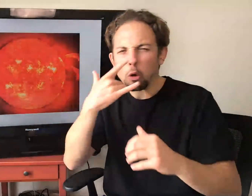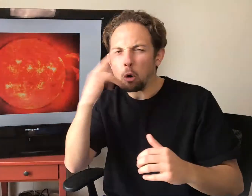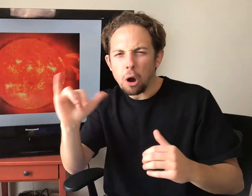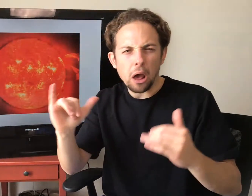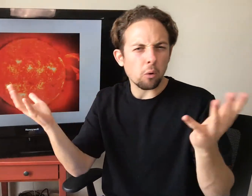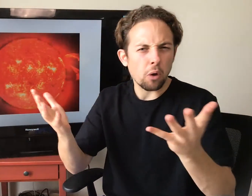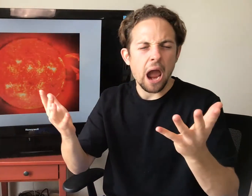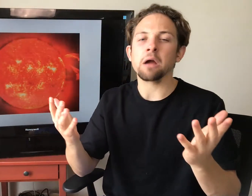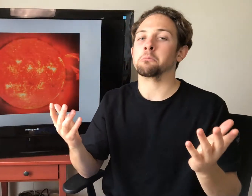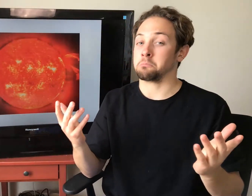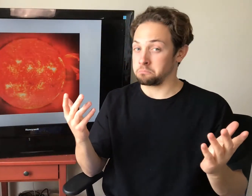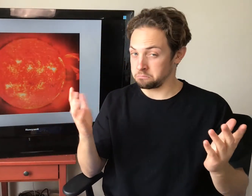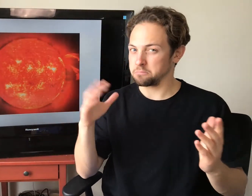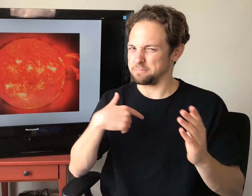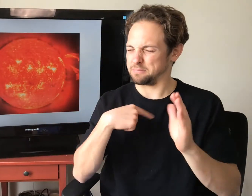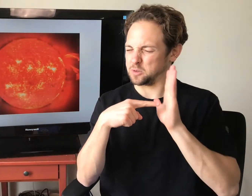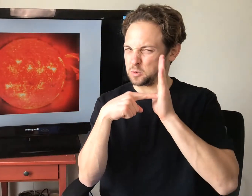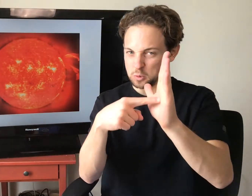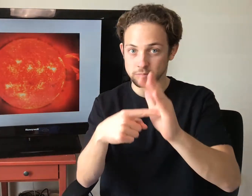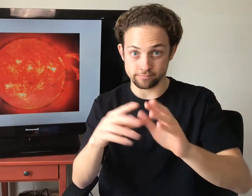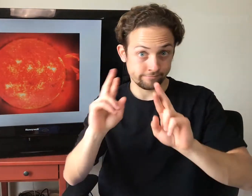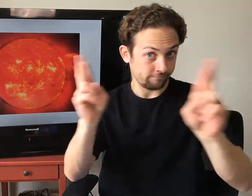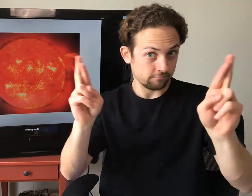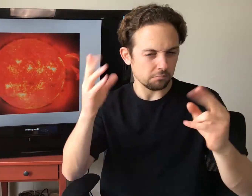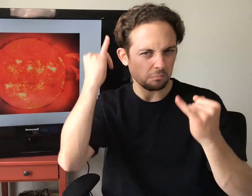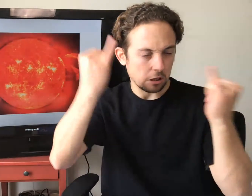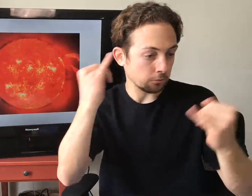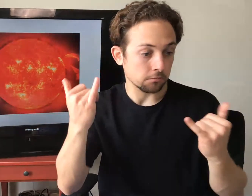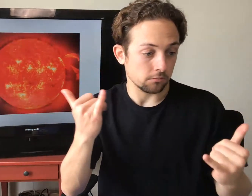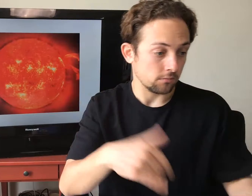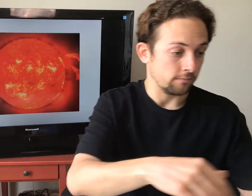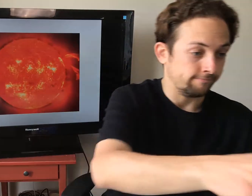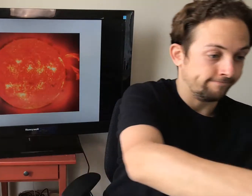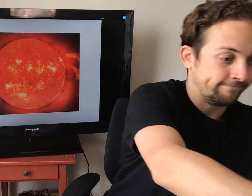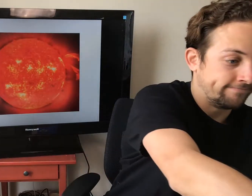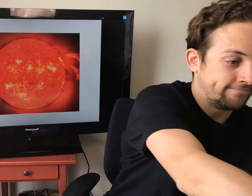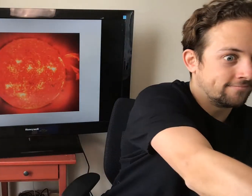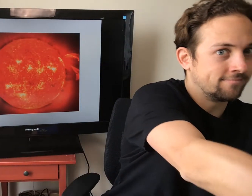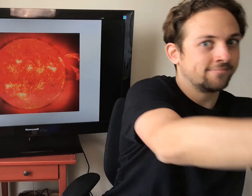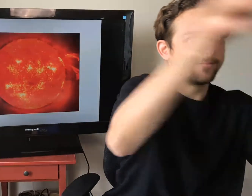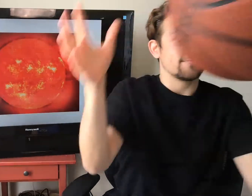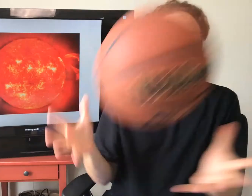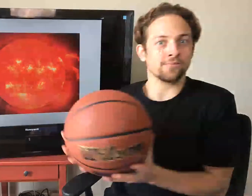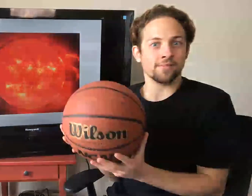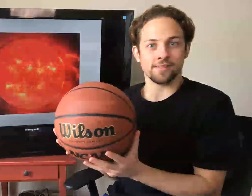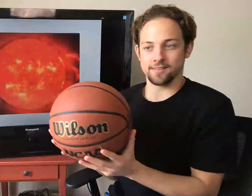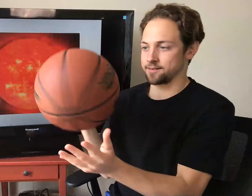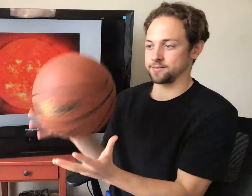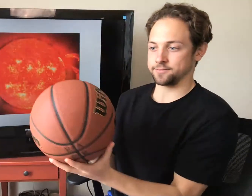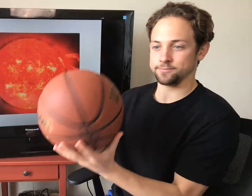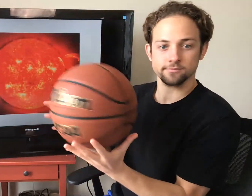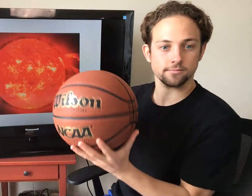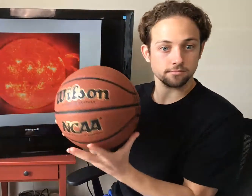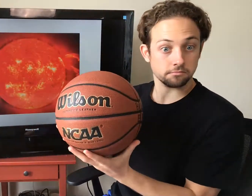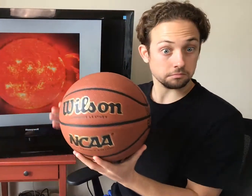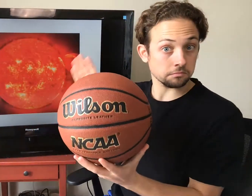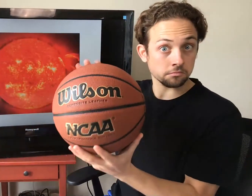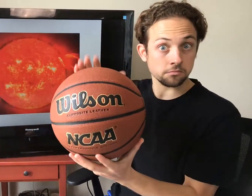So what would the sun look like in terms of size compared to the Earth? I'm going to show you something to give you an idea of what that would look